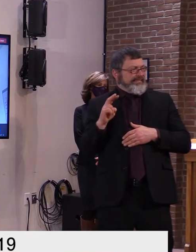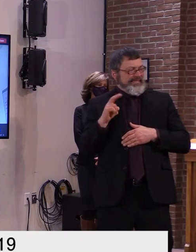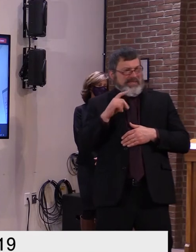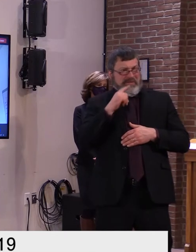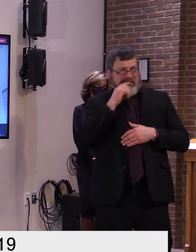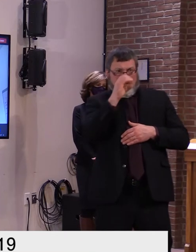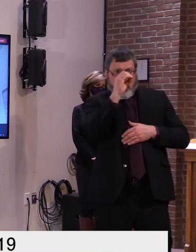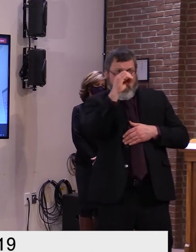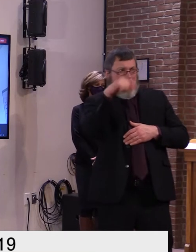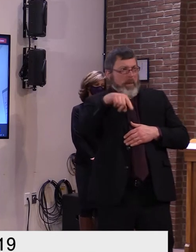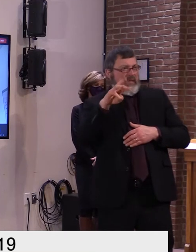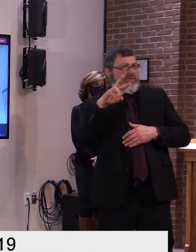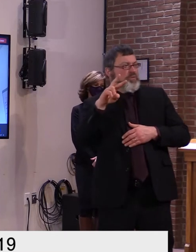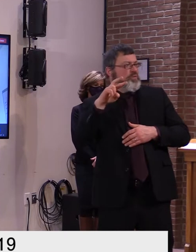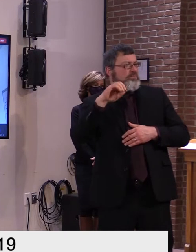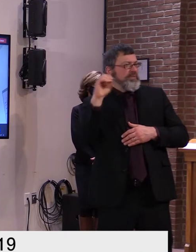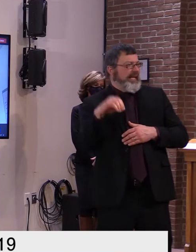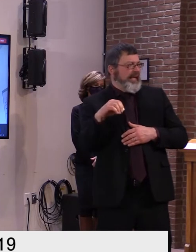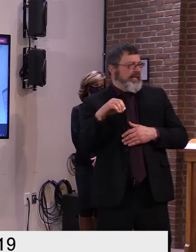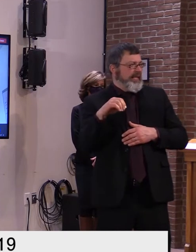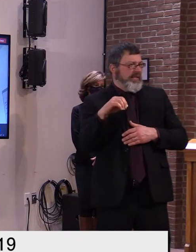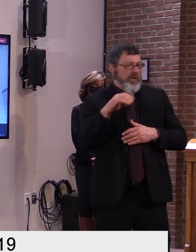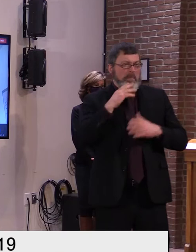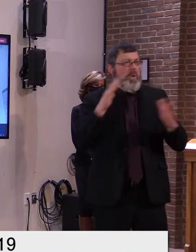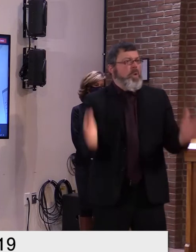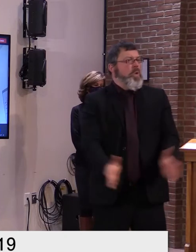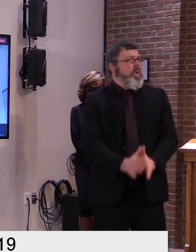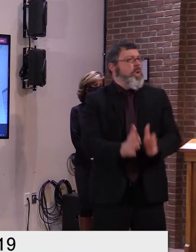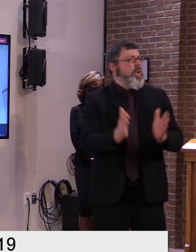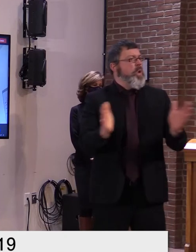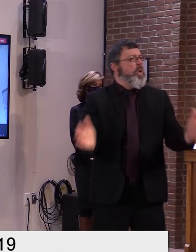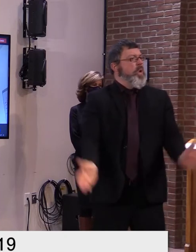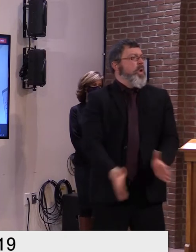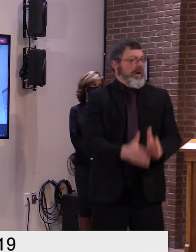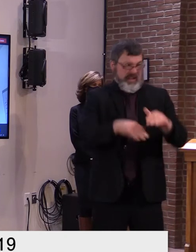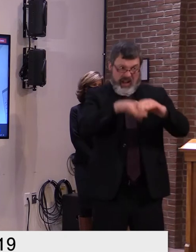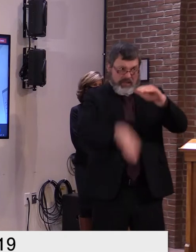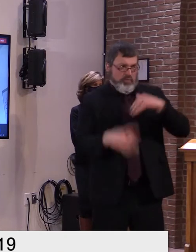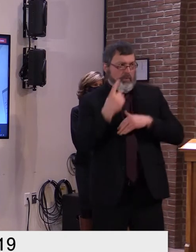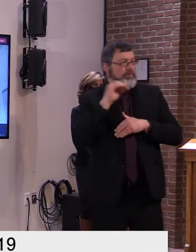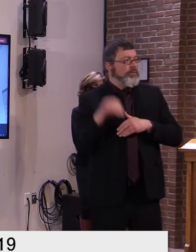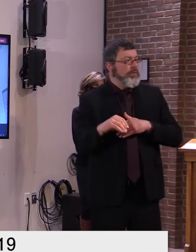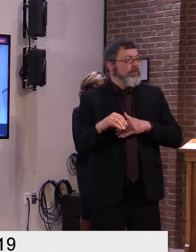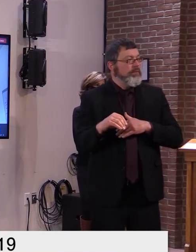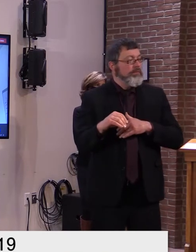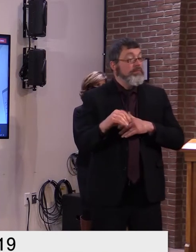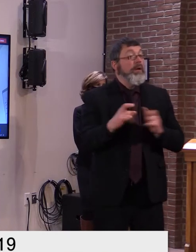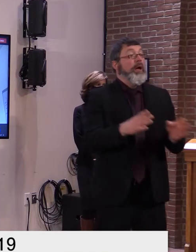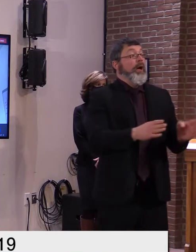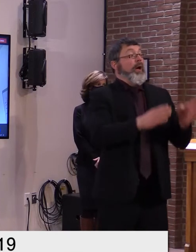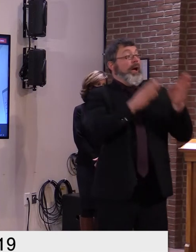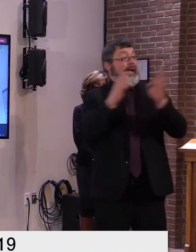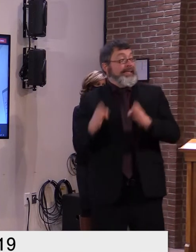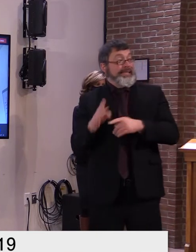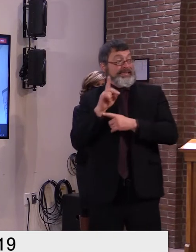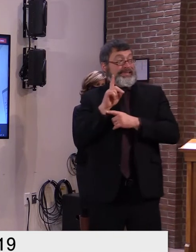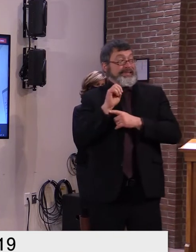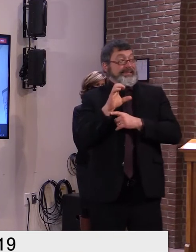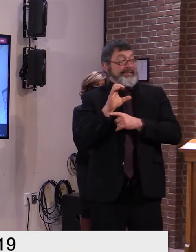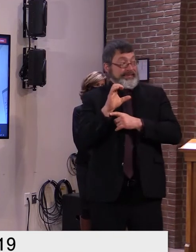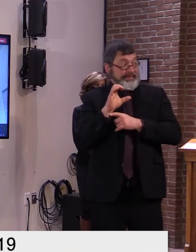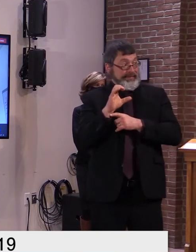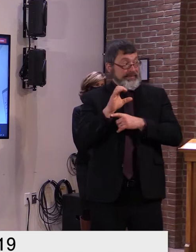14th, we've administered approximately 6,000 tests, and the positivity rate remains very low at